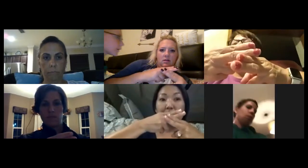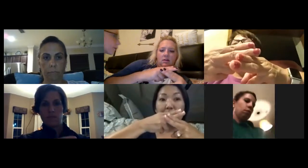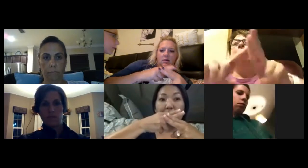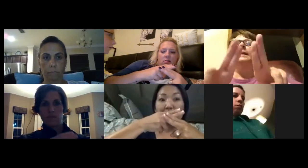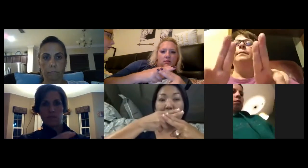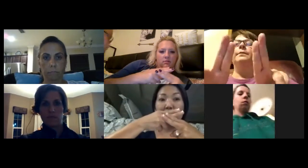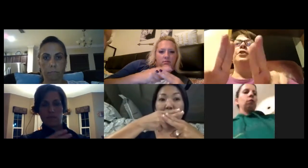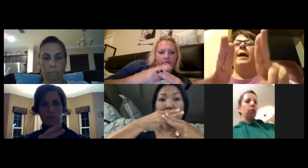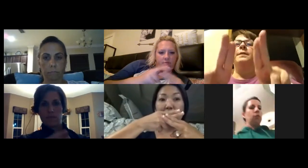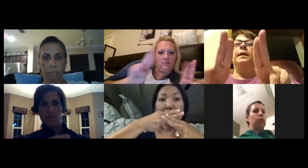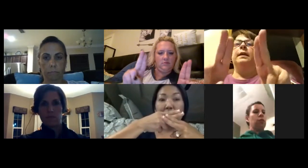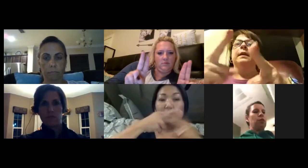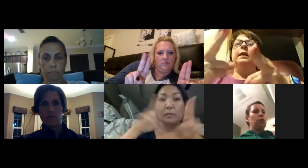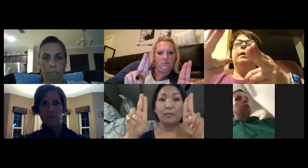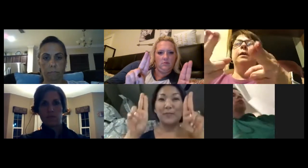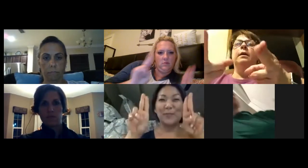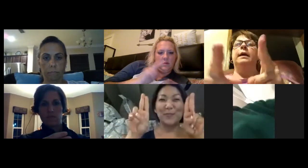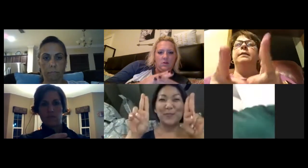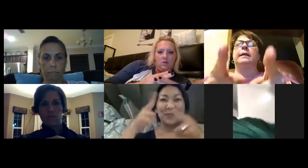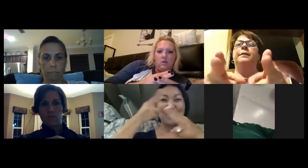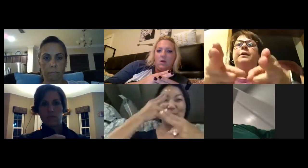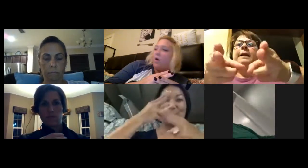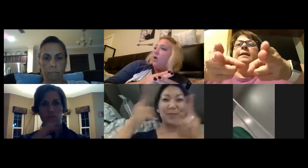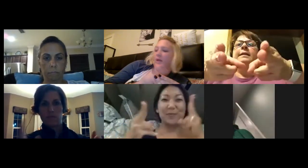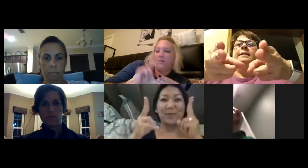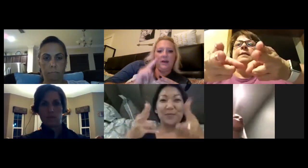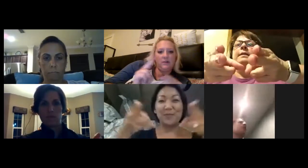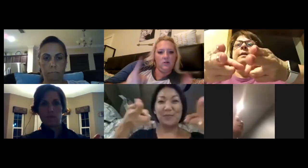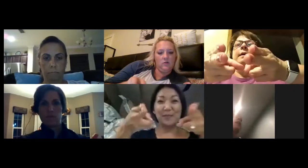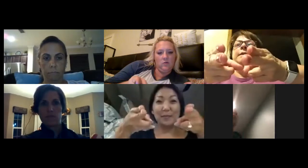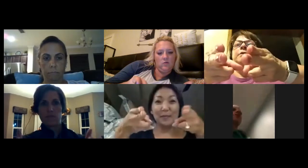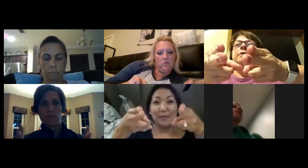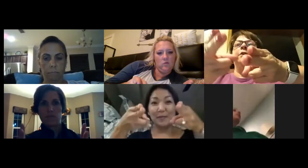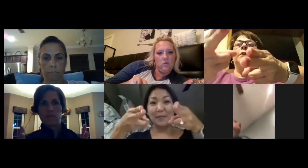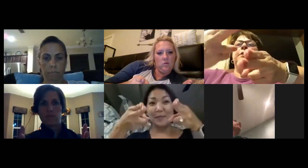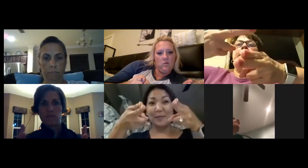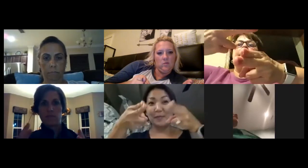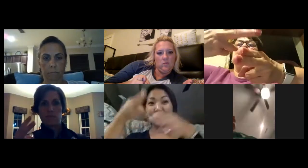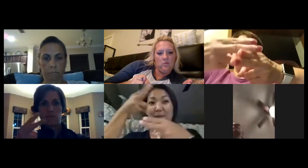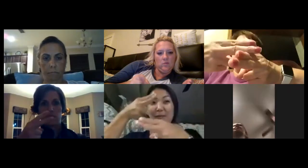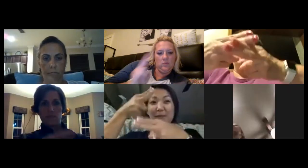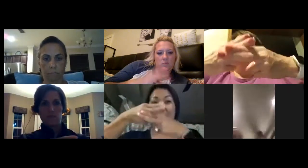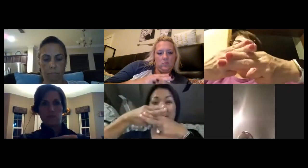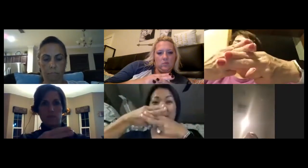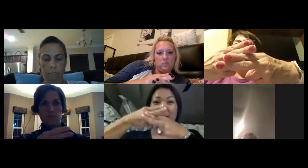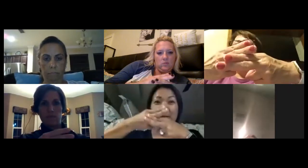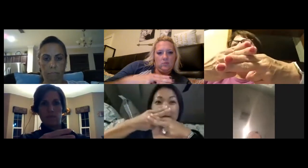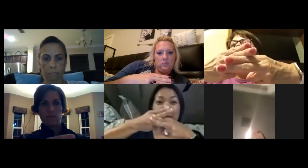a chopstick thing here. And like if you're like this, and then you literally just go like that this way.